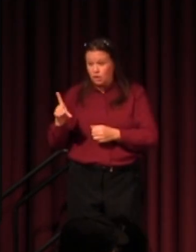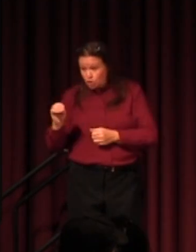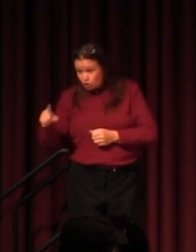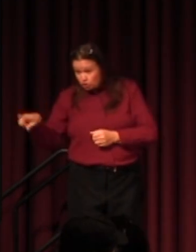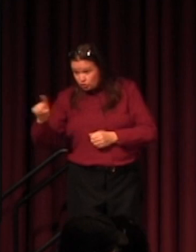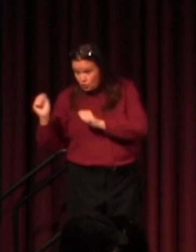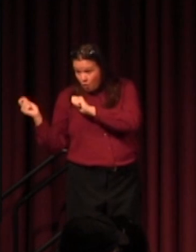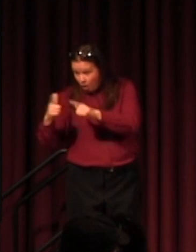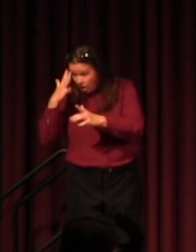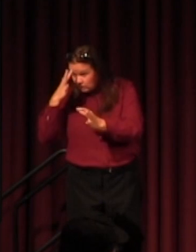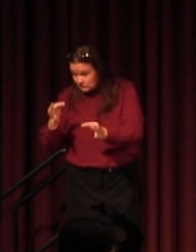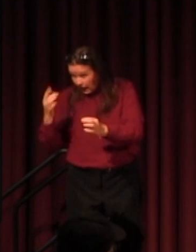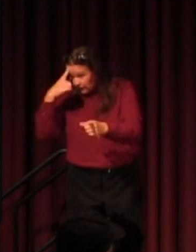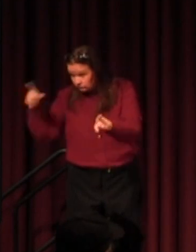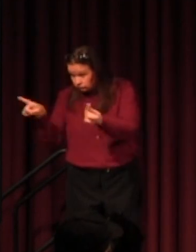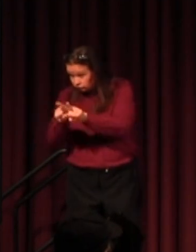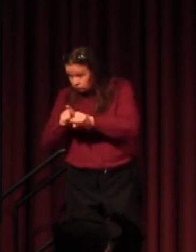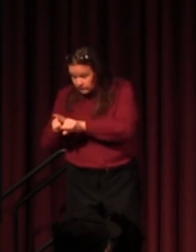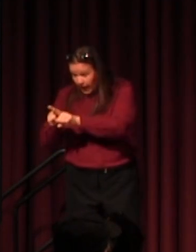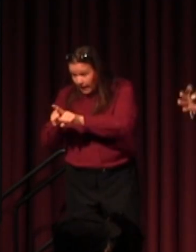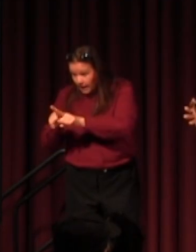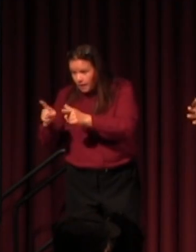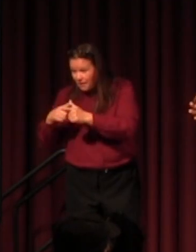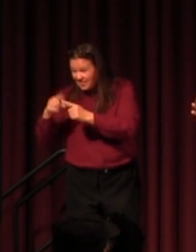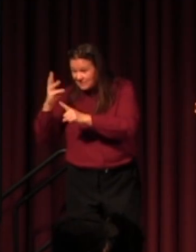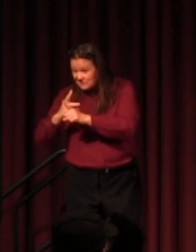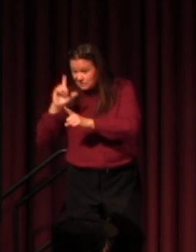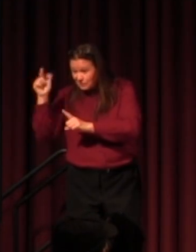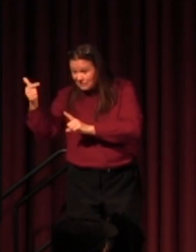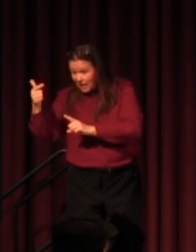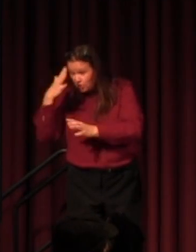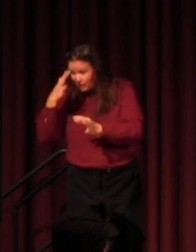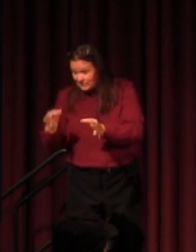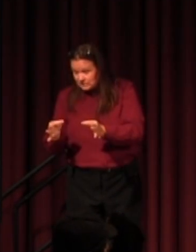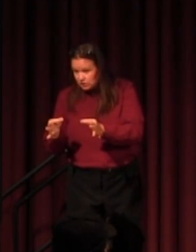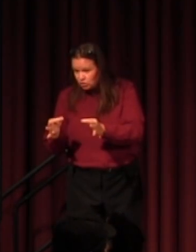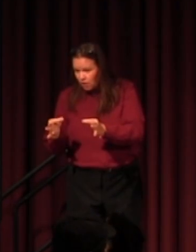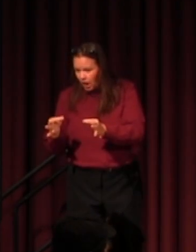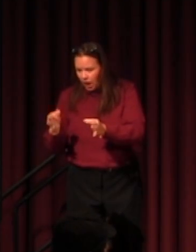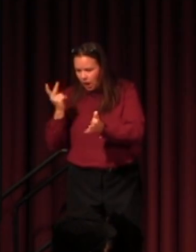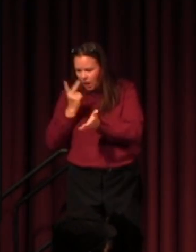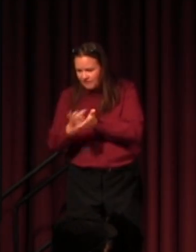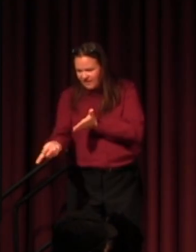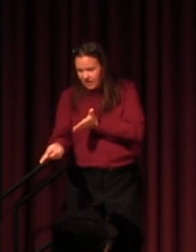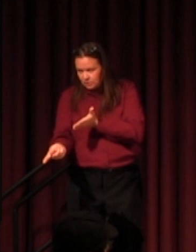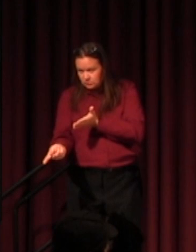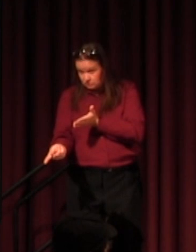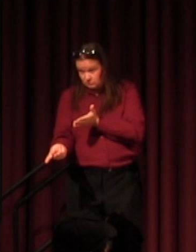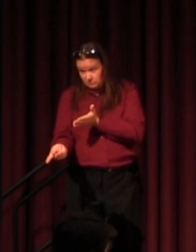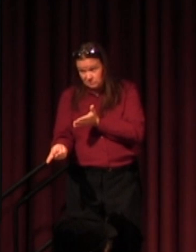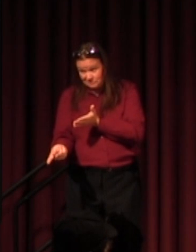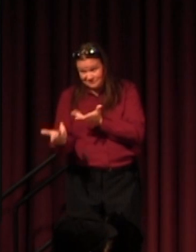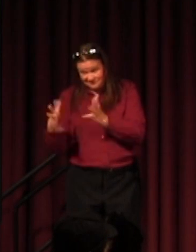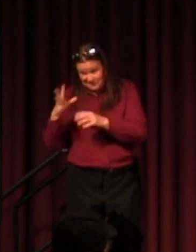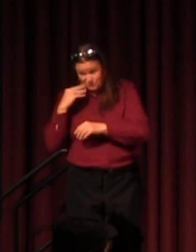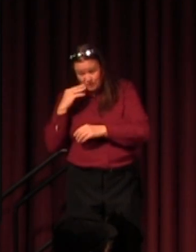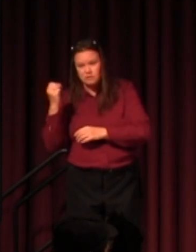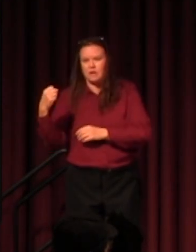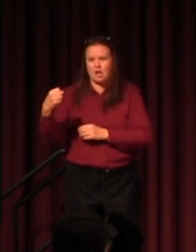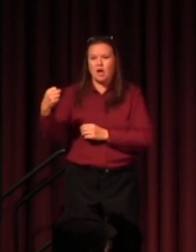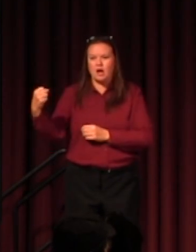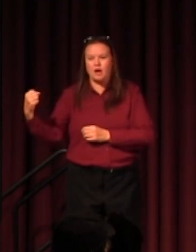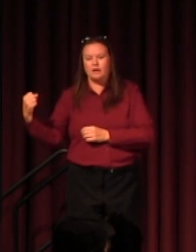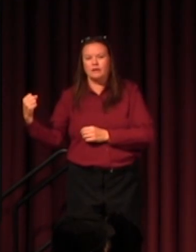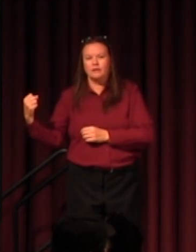decision and then 6 months later that decision doesn't work out, it goes badly, and